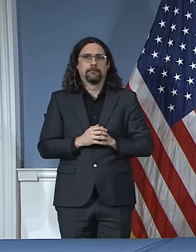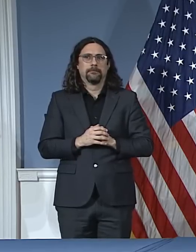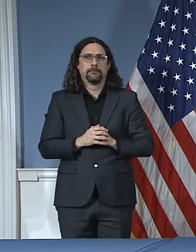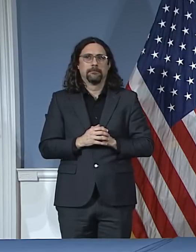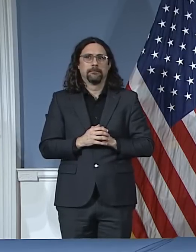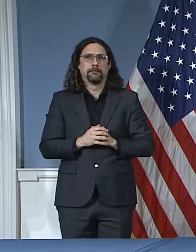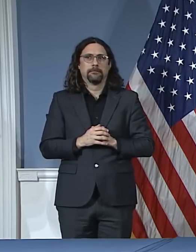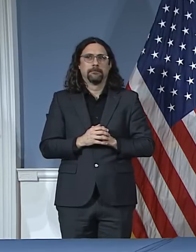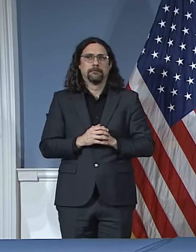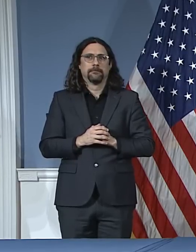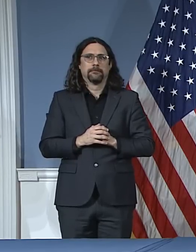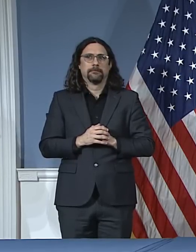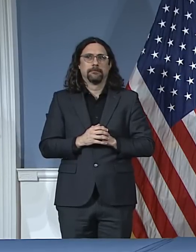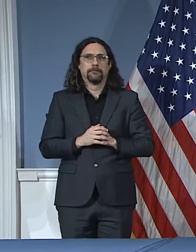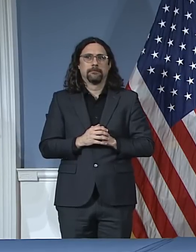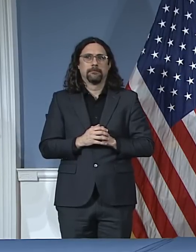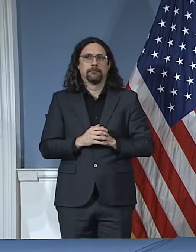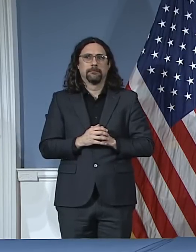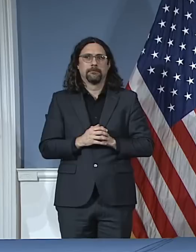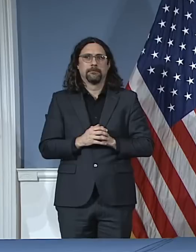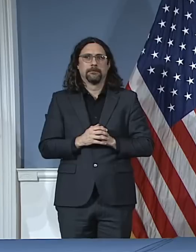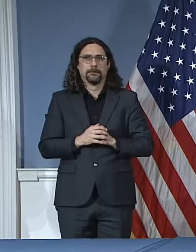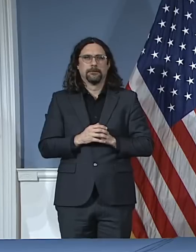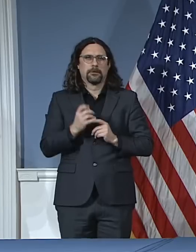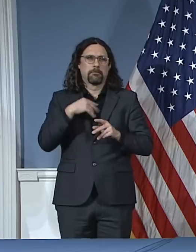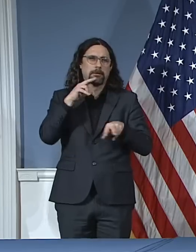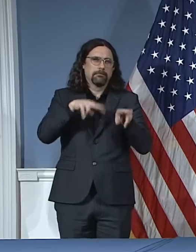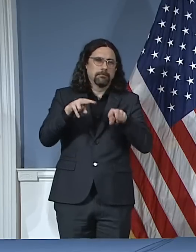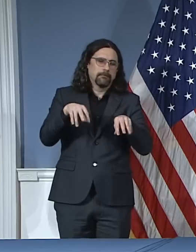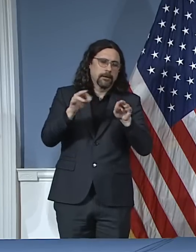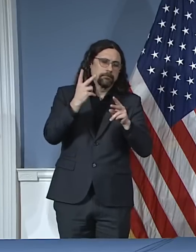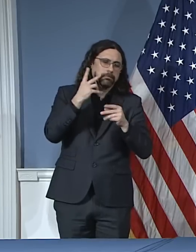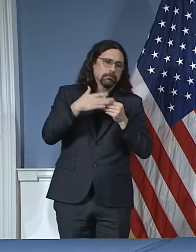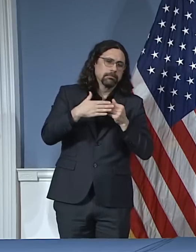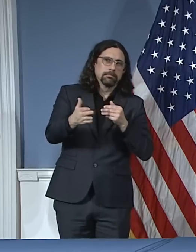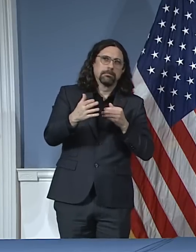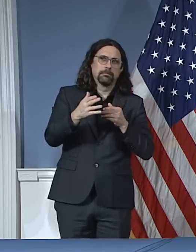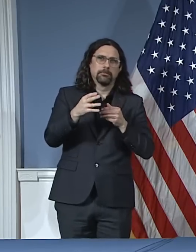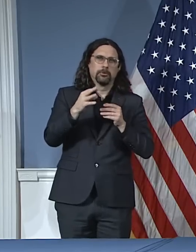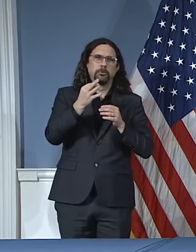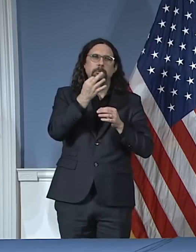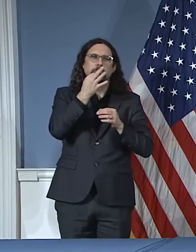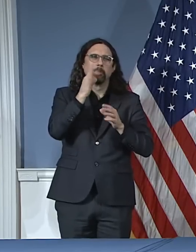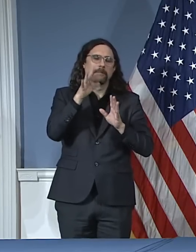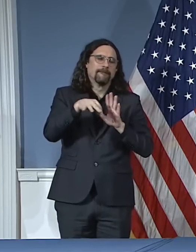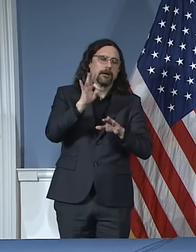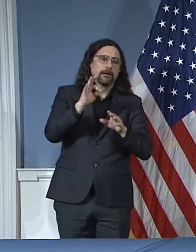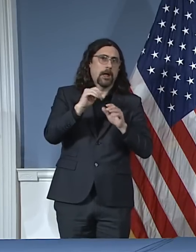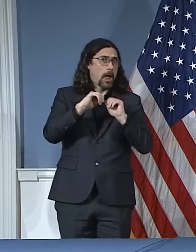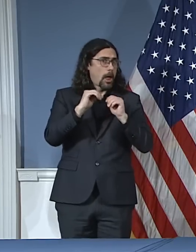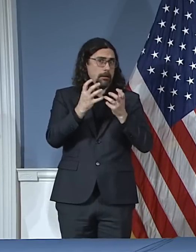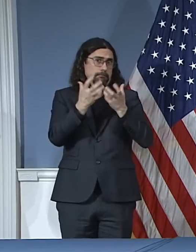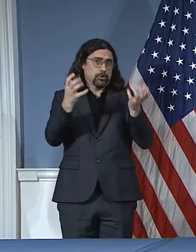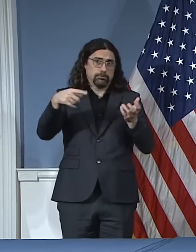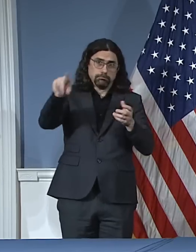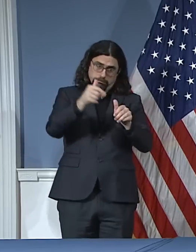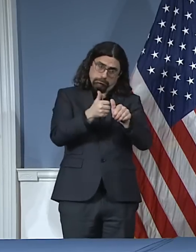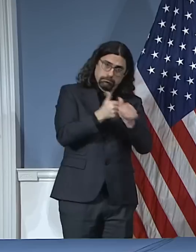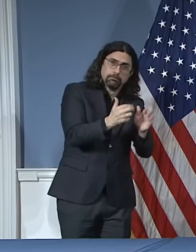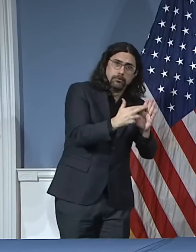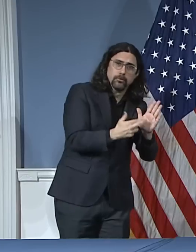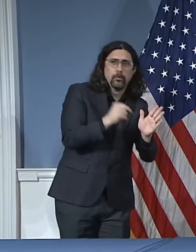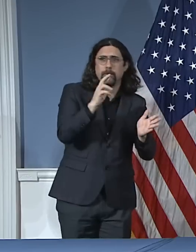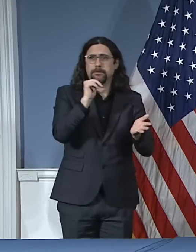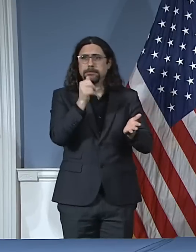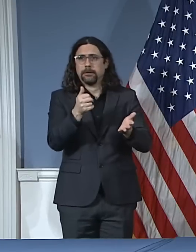are adhering to rules, I want to give you an example. It's a very striking example for anyone who knows this town and has been